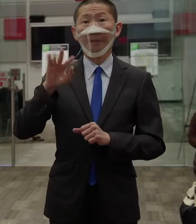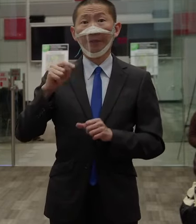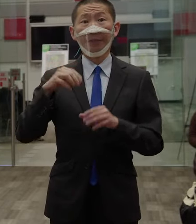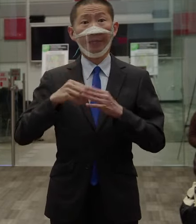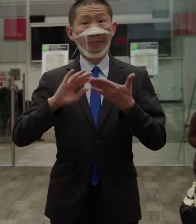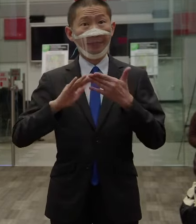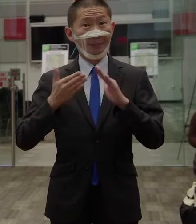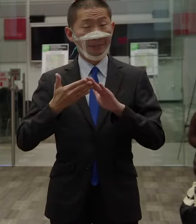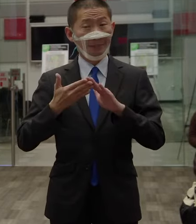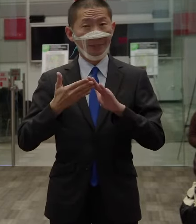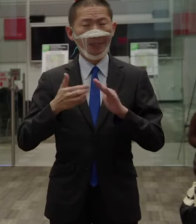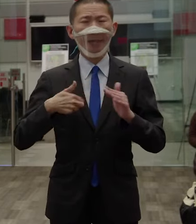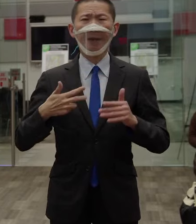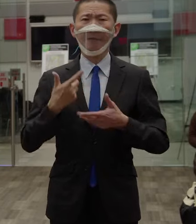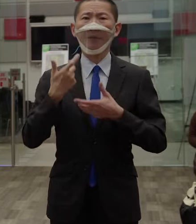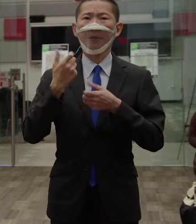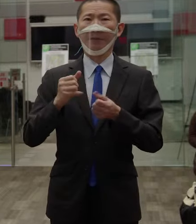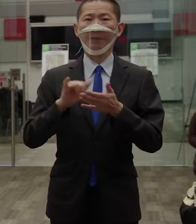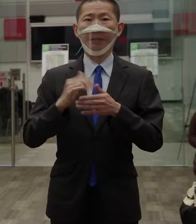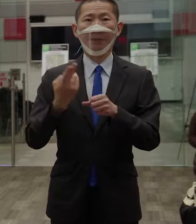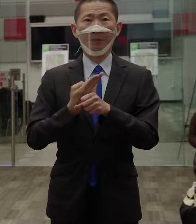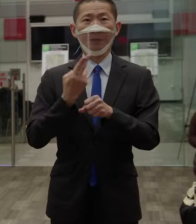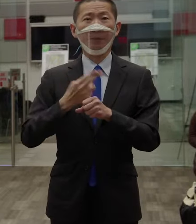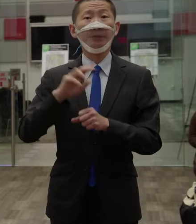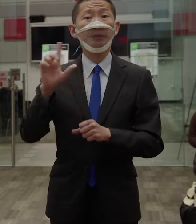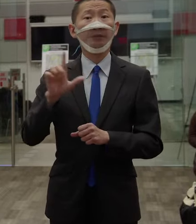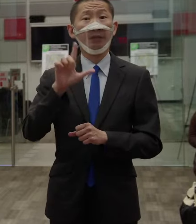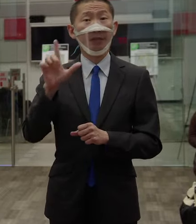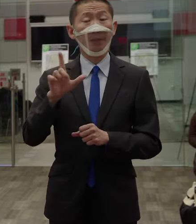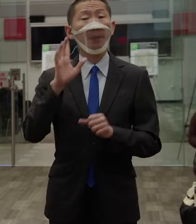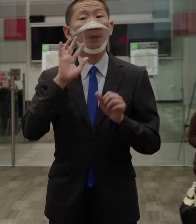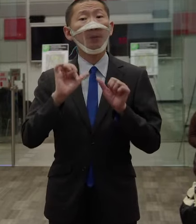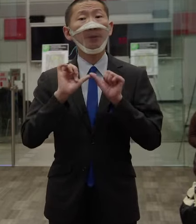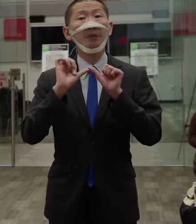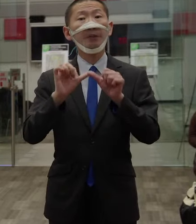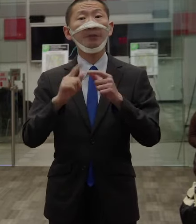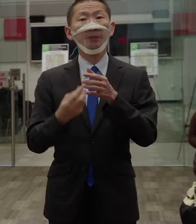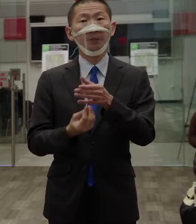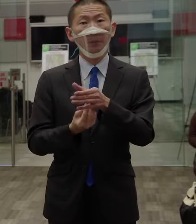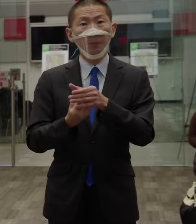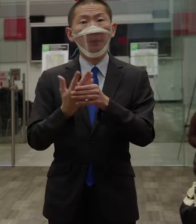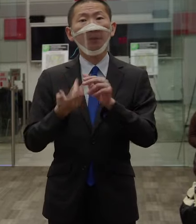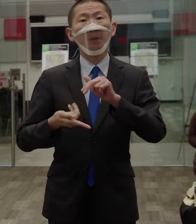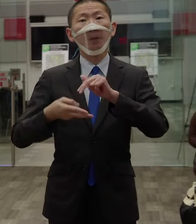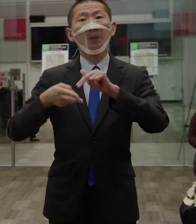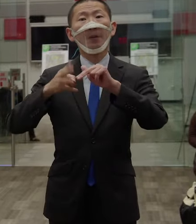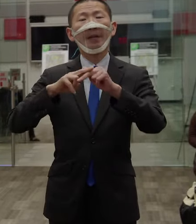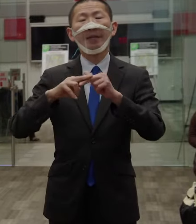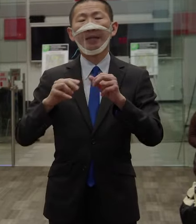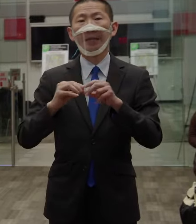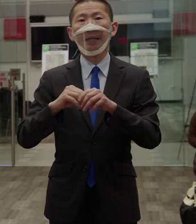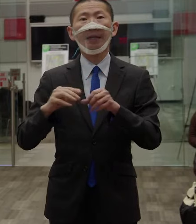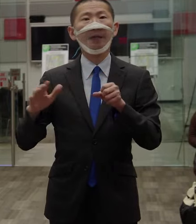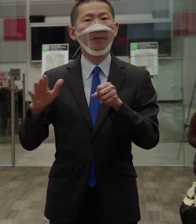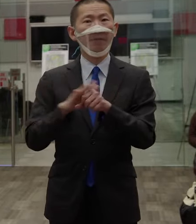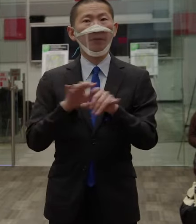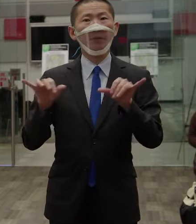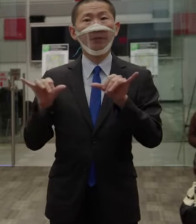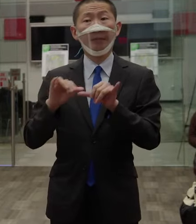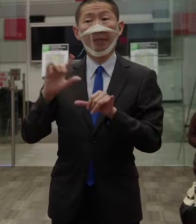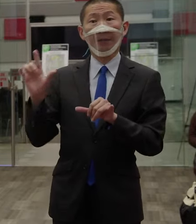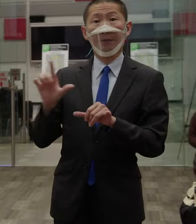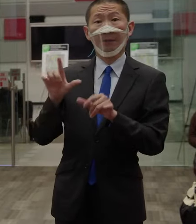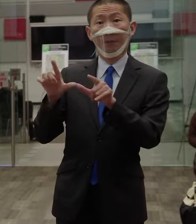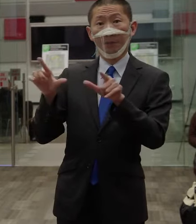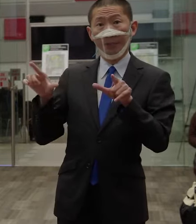city. I am confident that the use of the library will continue to grow in a full-size